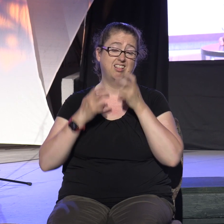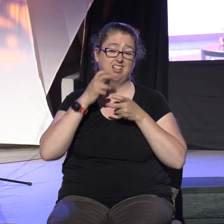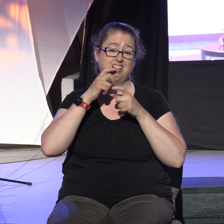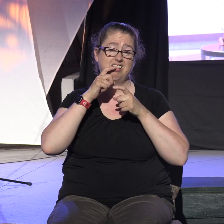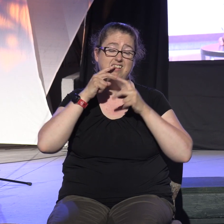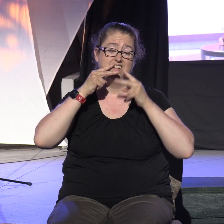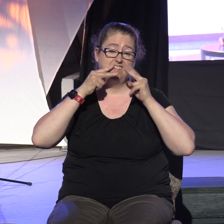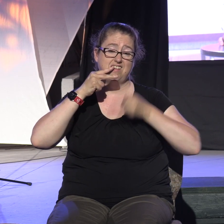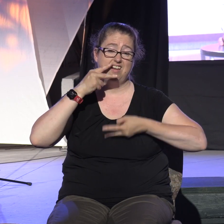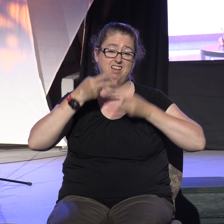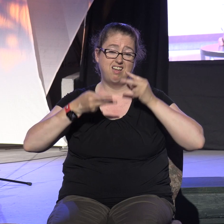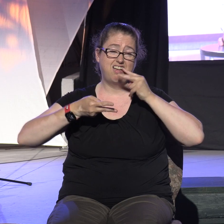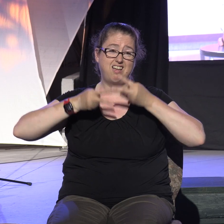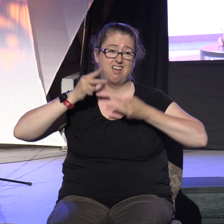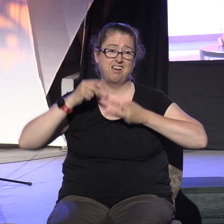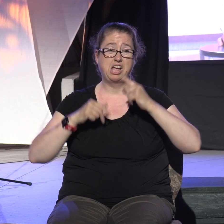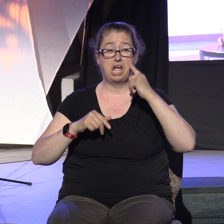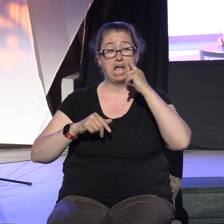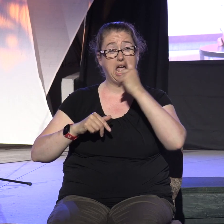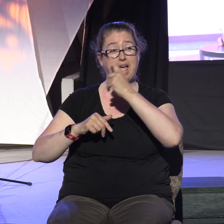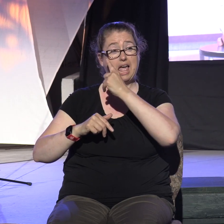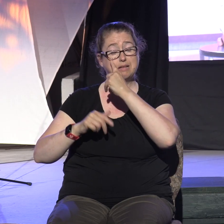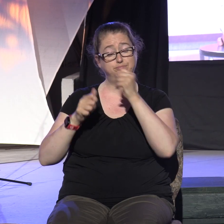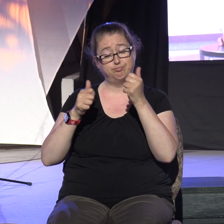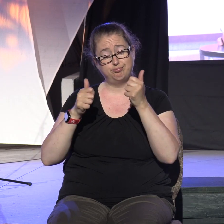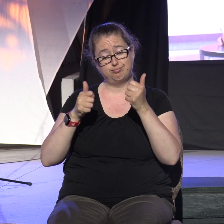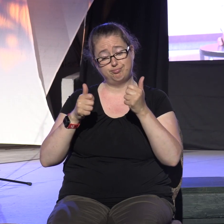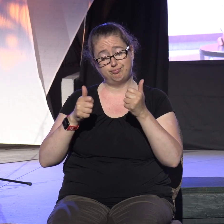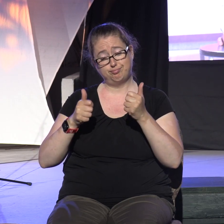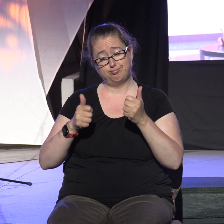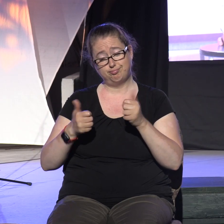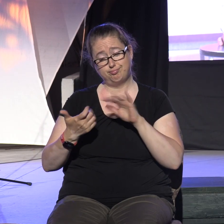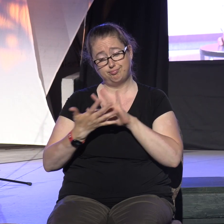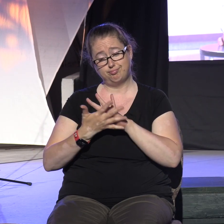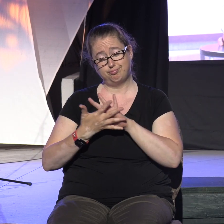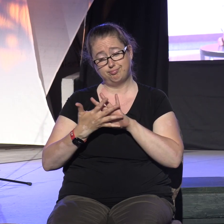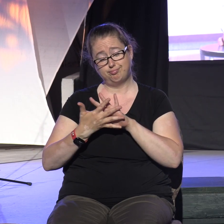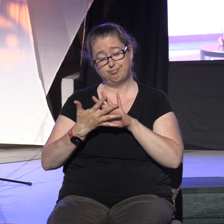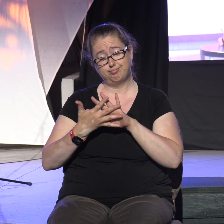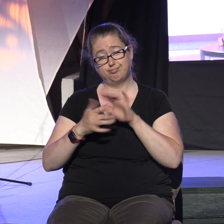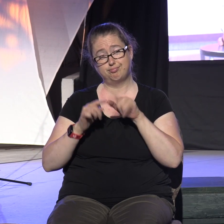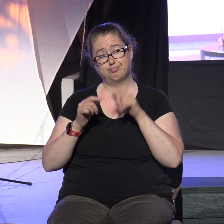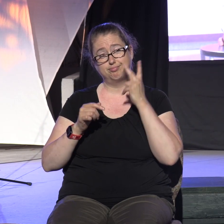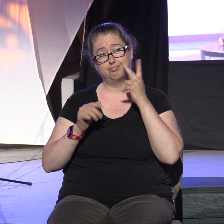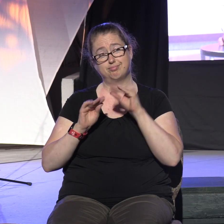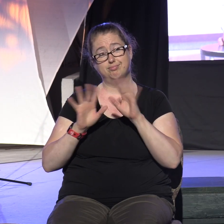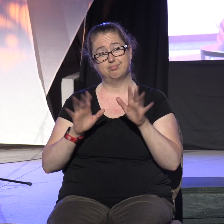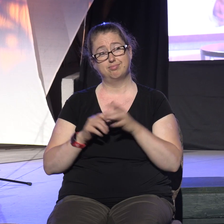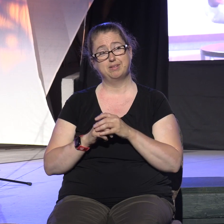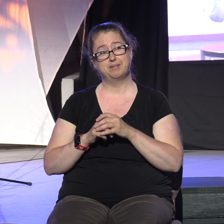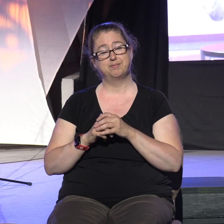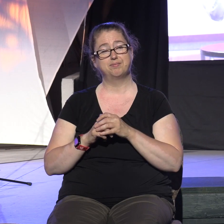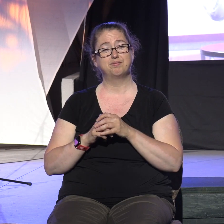When you find yourself in the season of life, Solomon says, where I am now, and you're reflecting on your